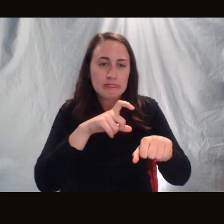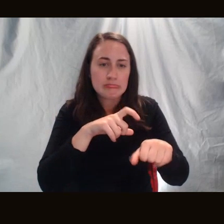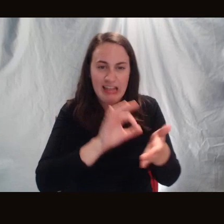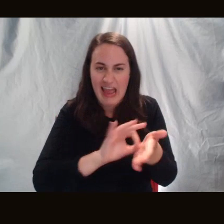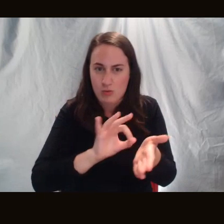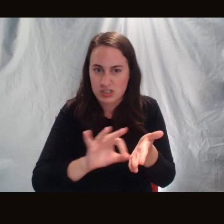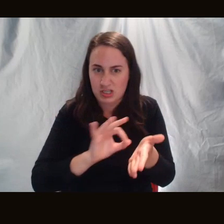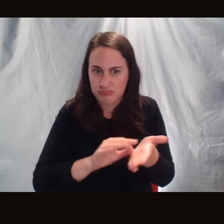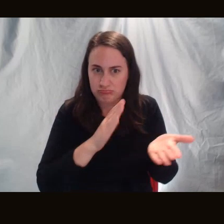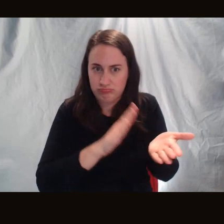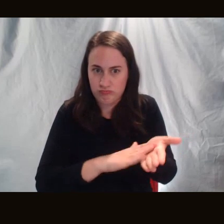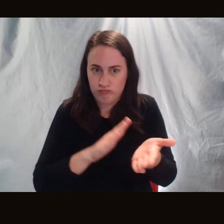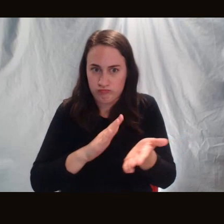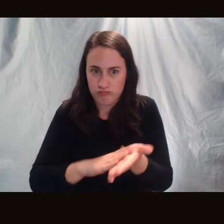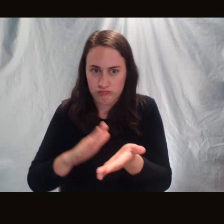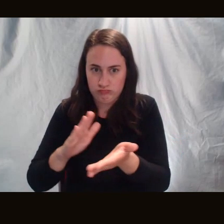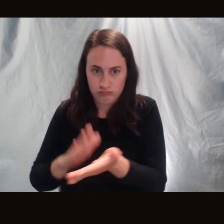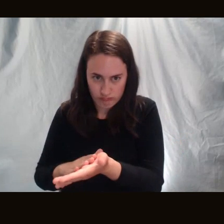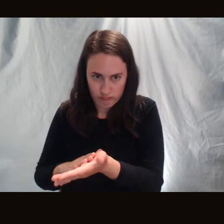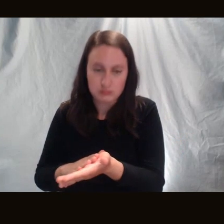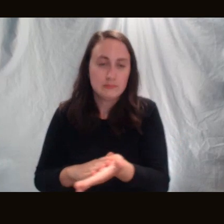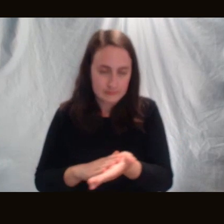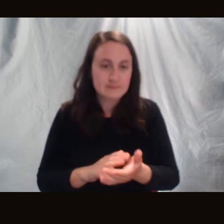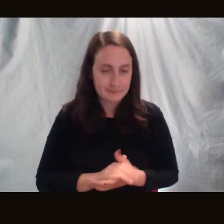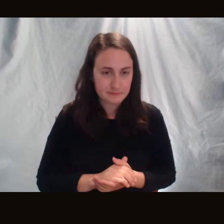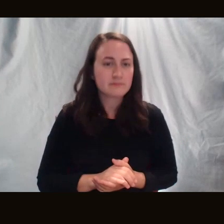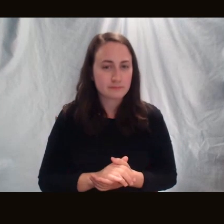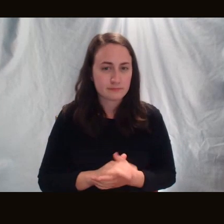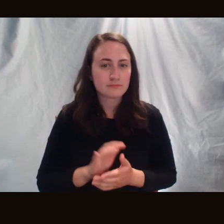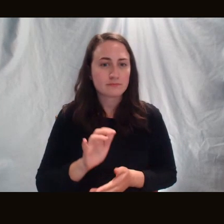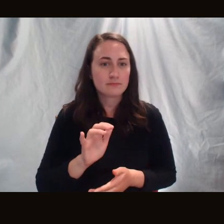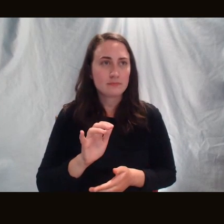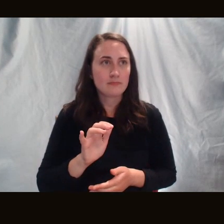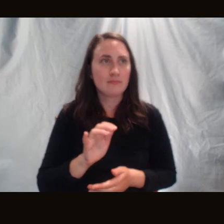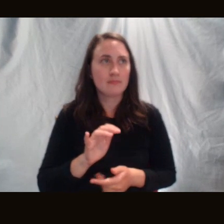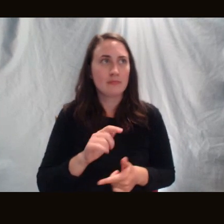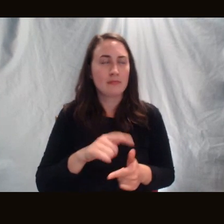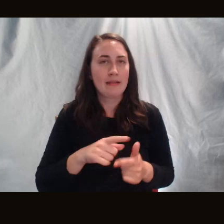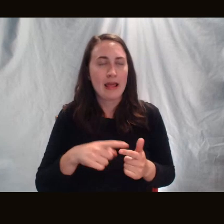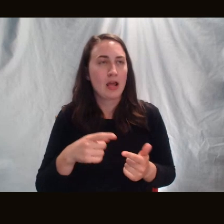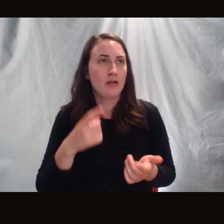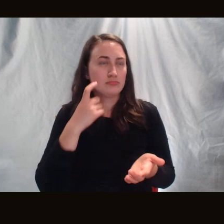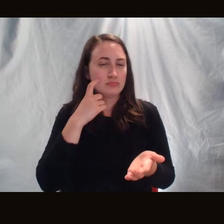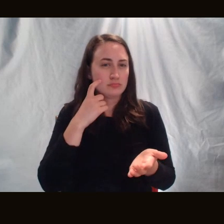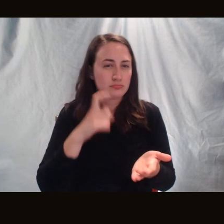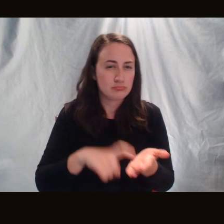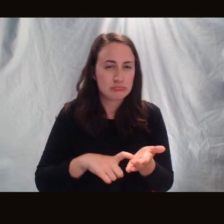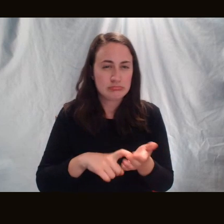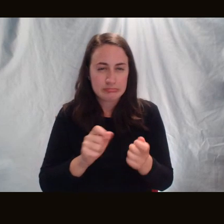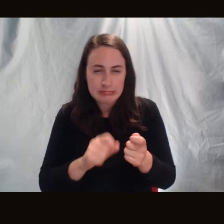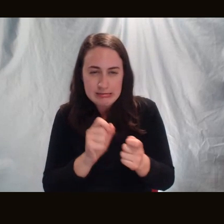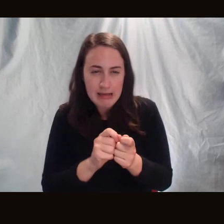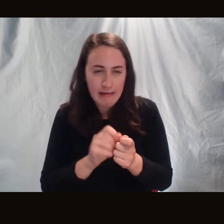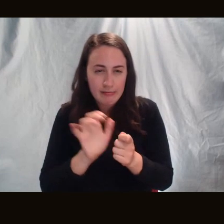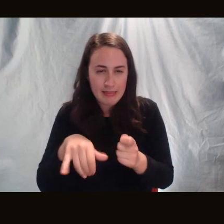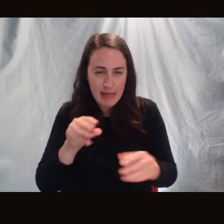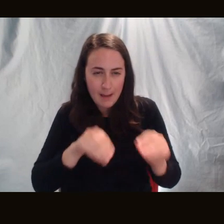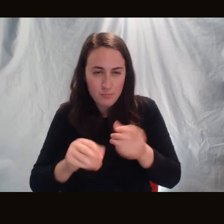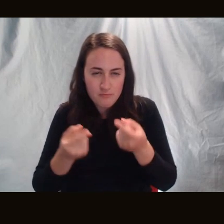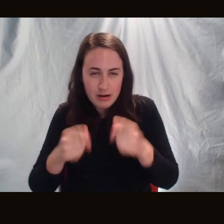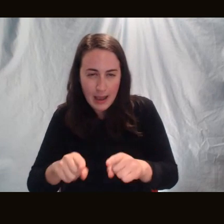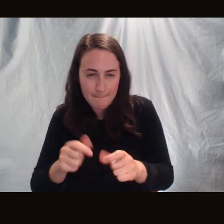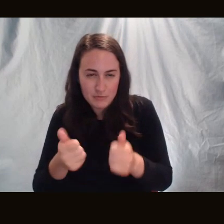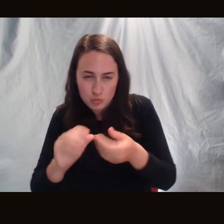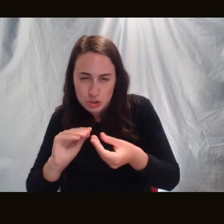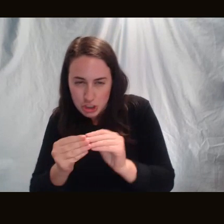For those of us that understand with the timing so that you know where exactly some of the movements are happening, let's just say the